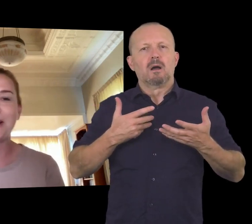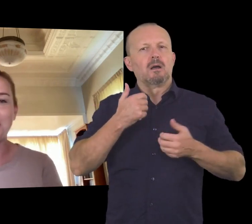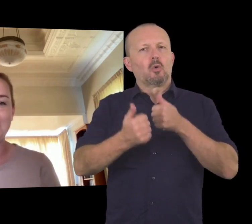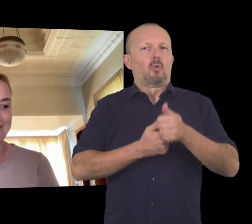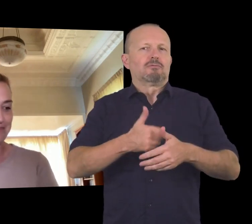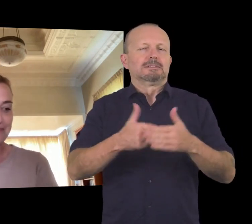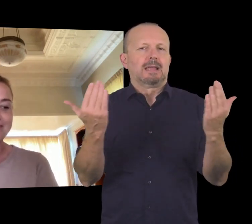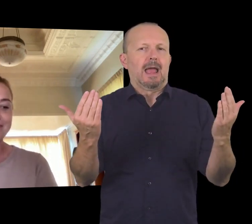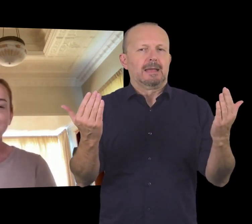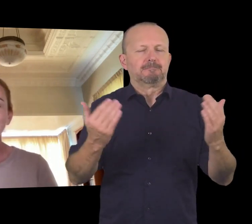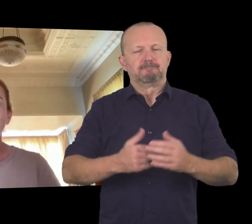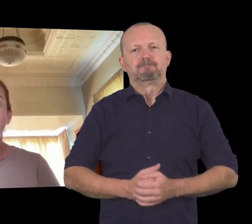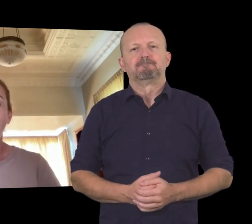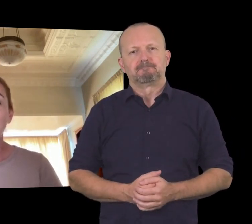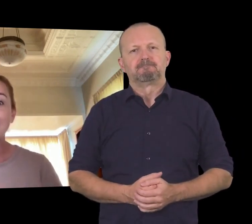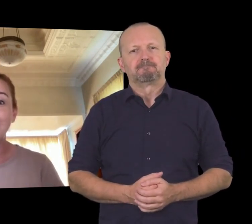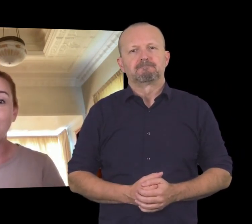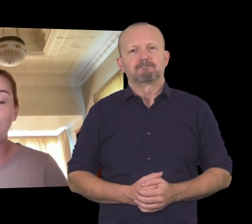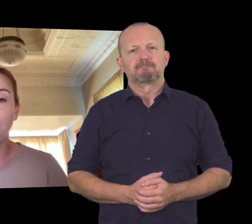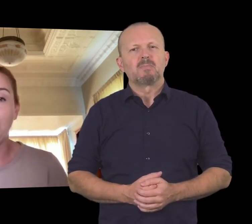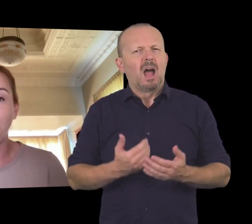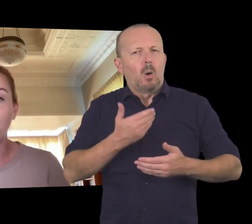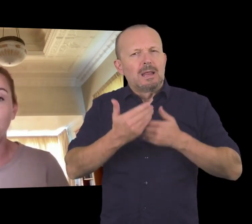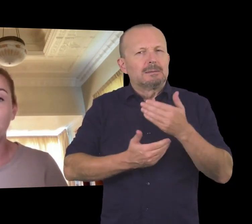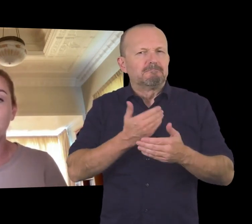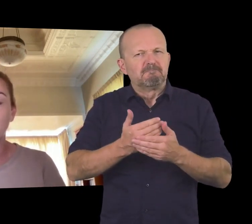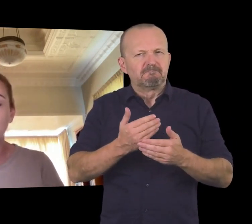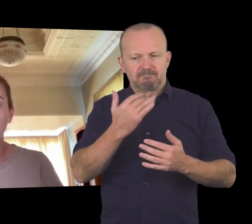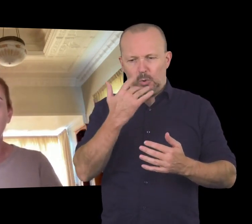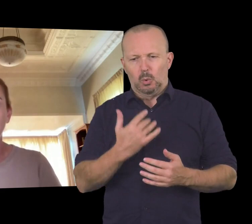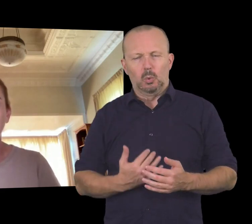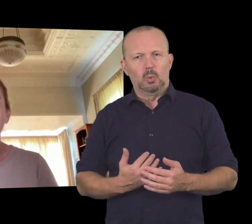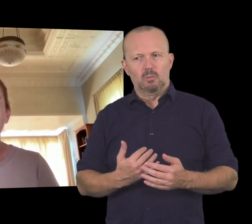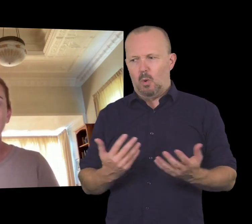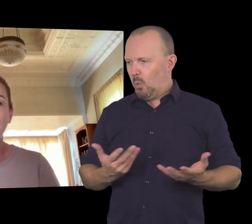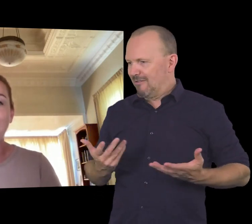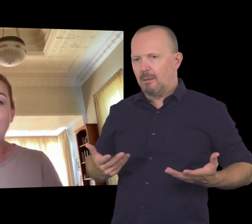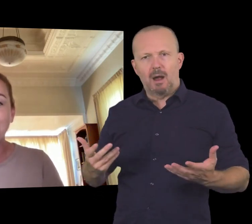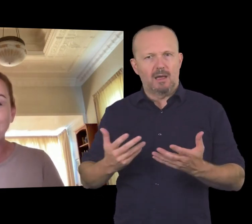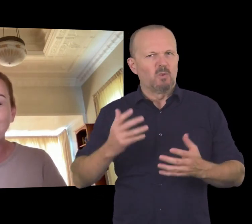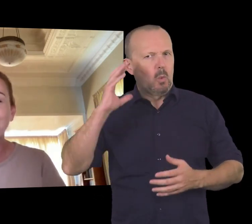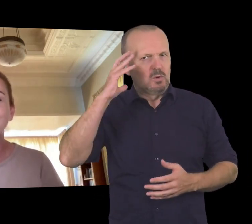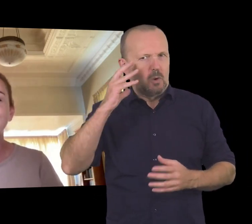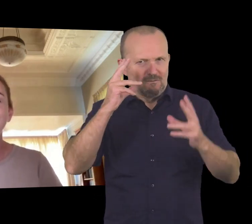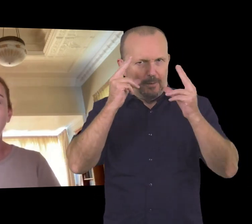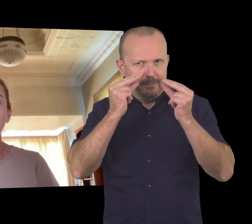Tihe Maori ora. I'm just going to give you a little bit of an audio description of me and where I am.